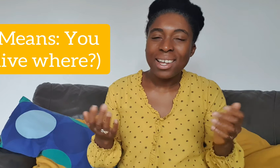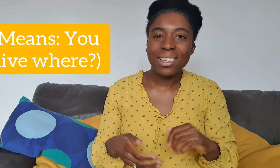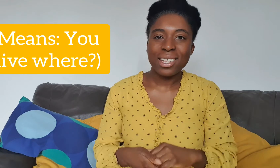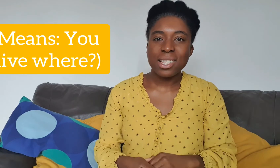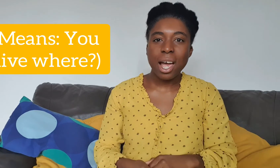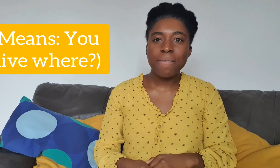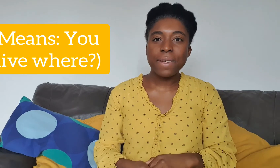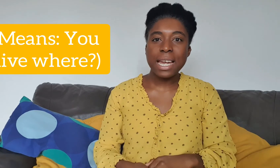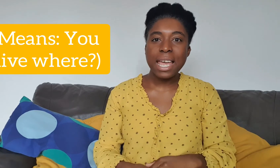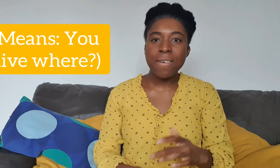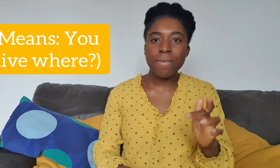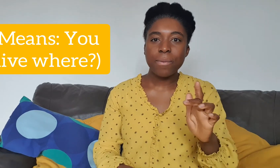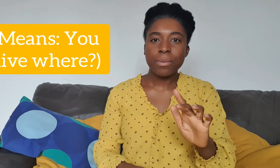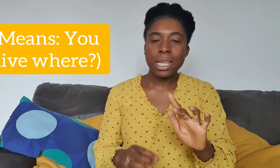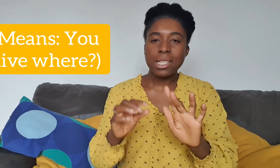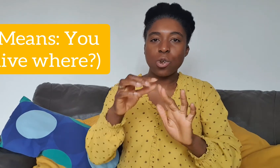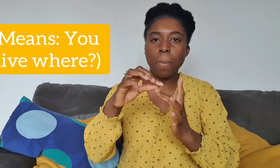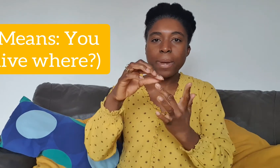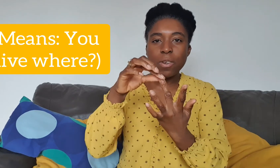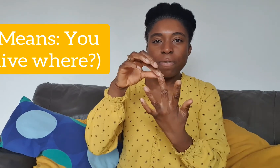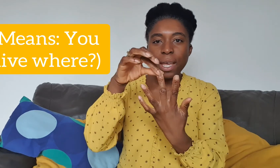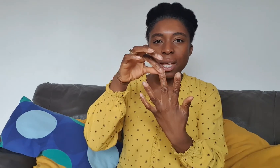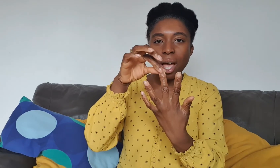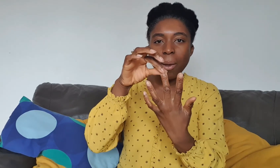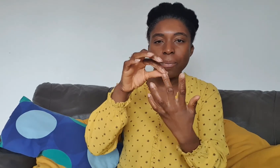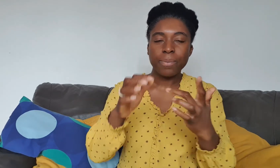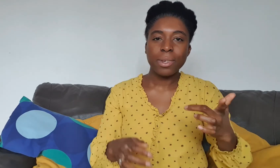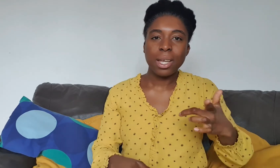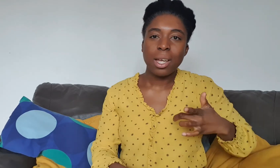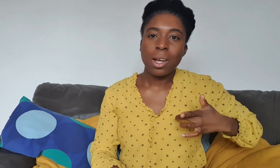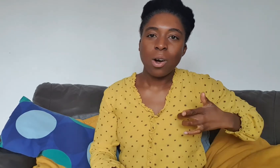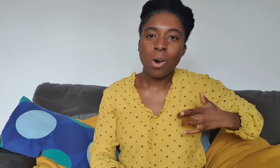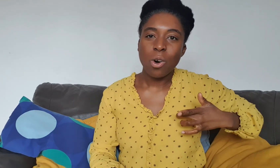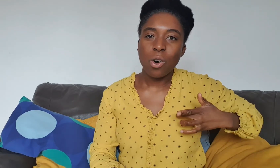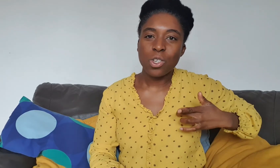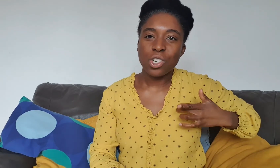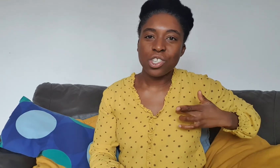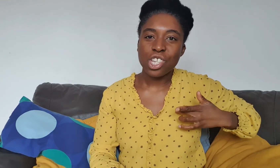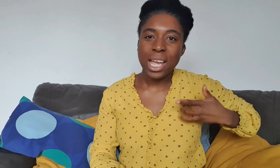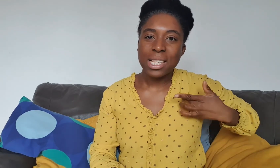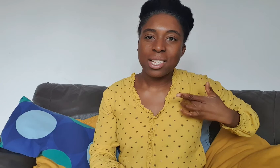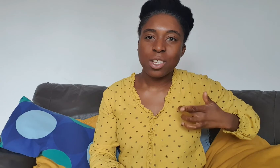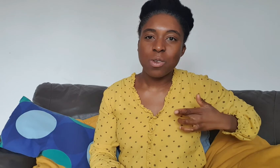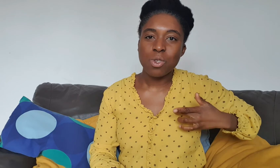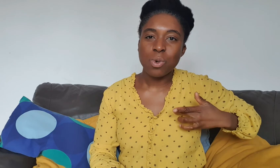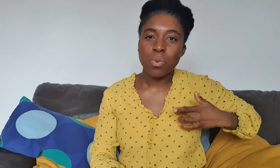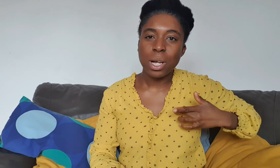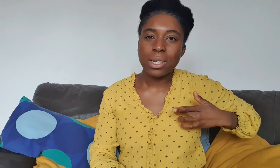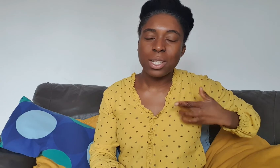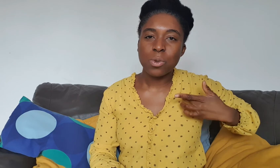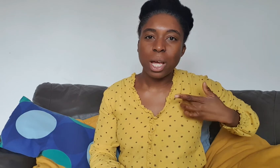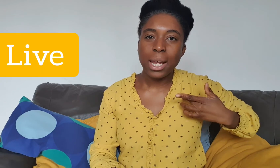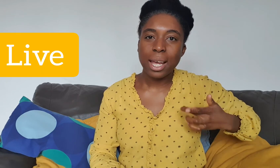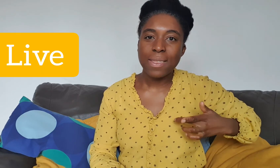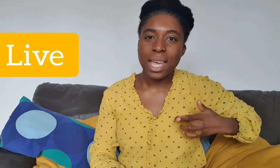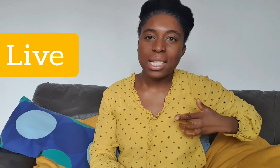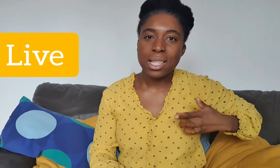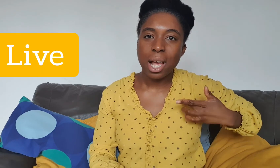the sign for live is your middle finger on your chest. You do a one little line like this,